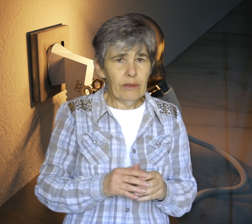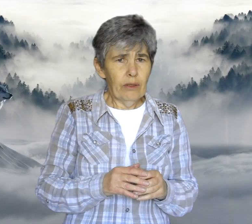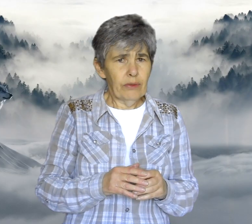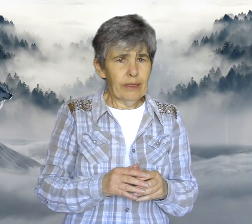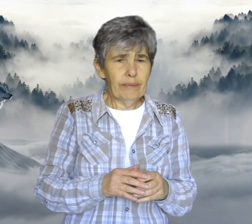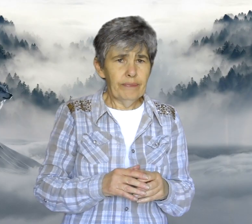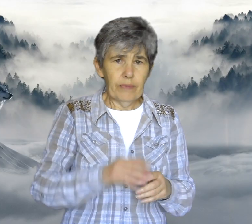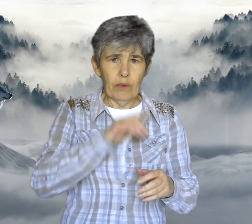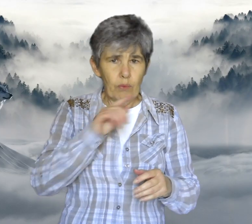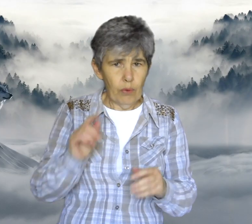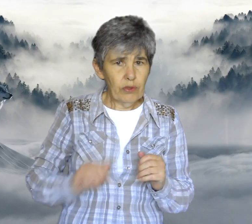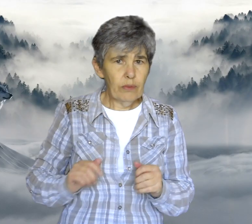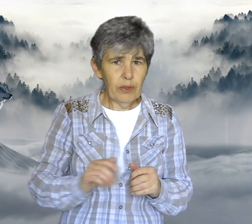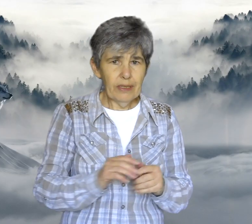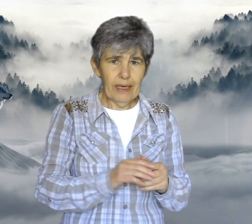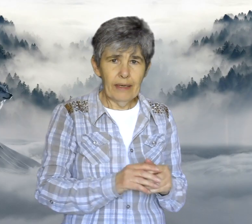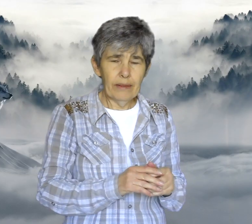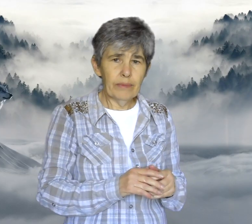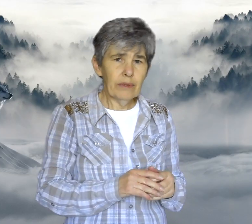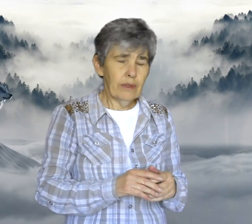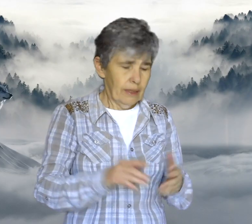story. Once upon a time,